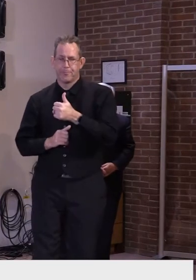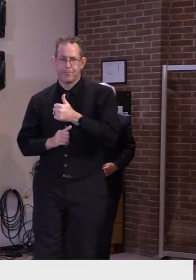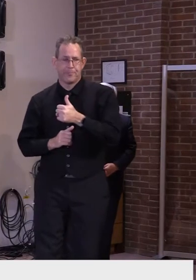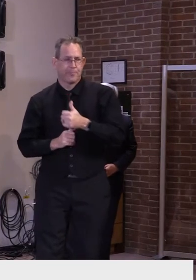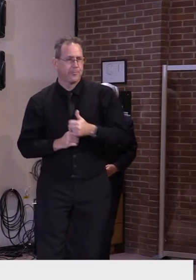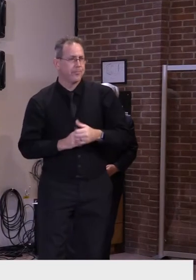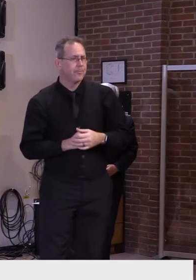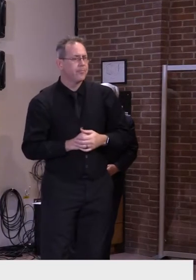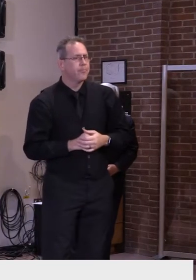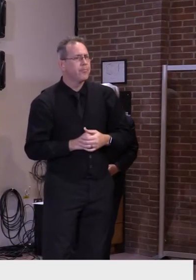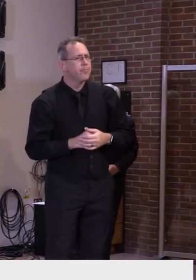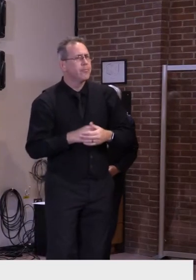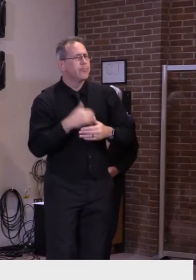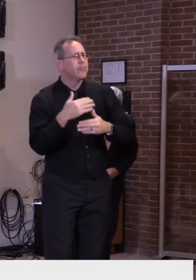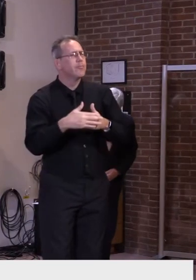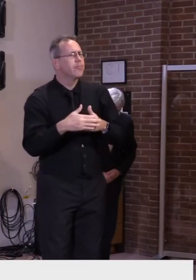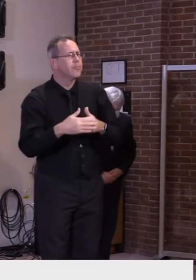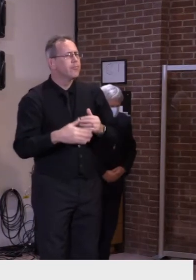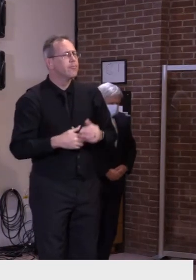Andrew, Caledonian Record.